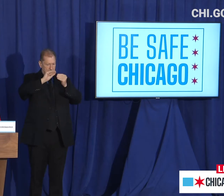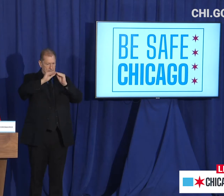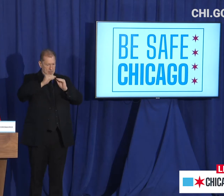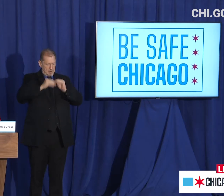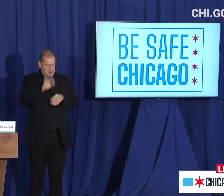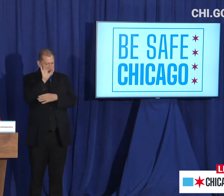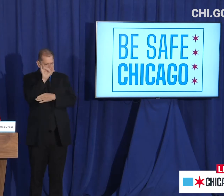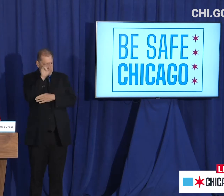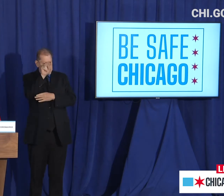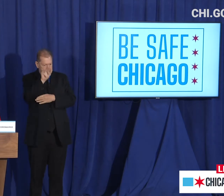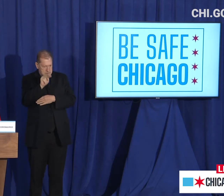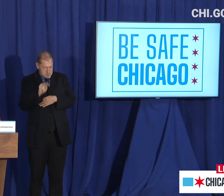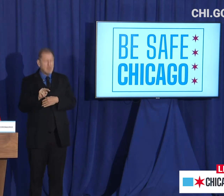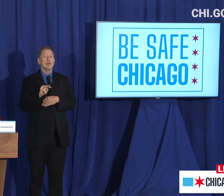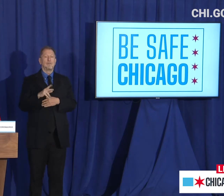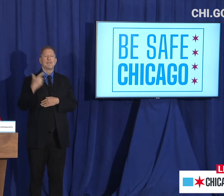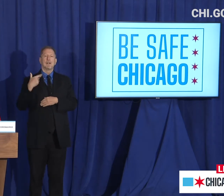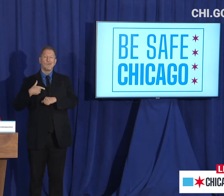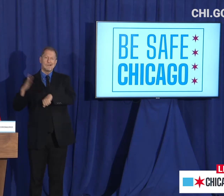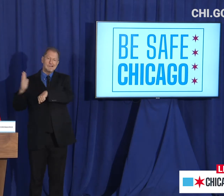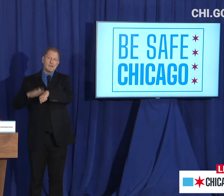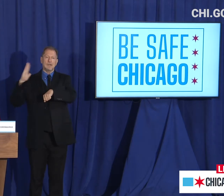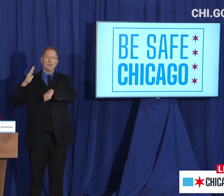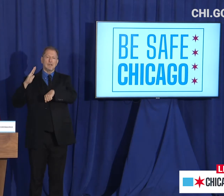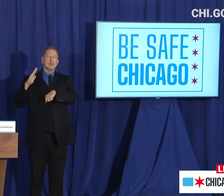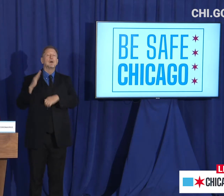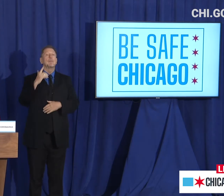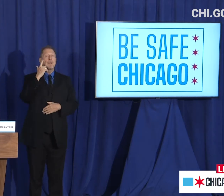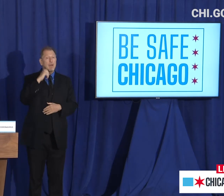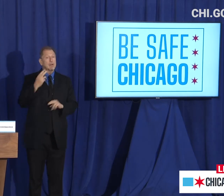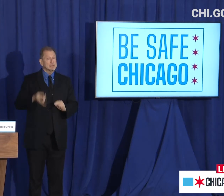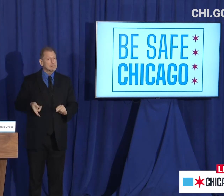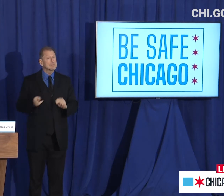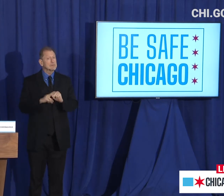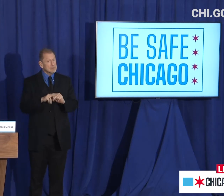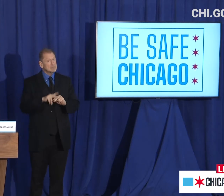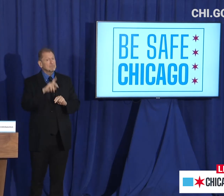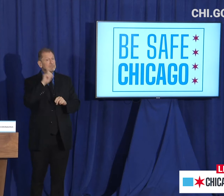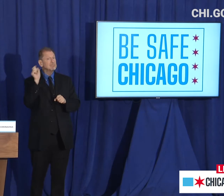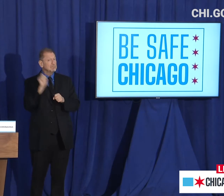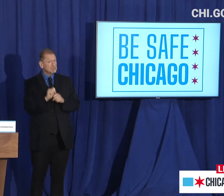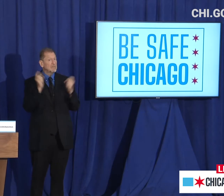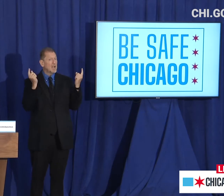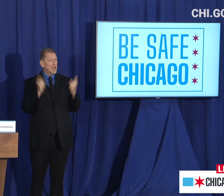alarm because the increase is real.